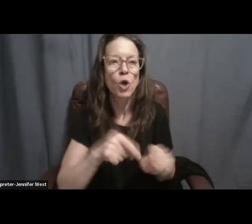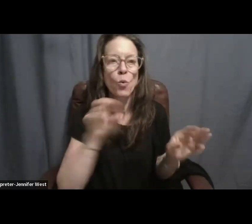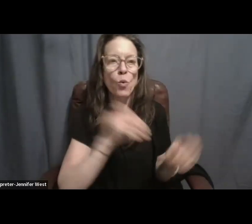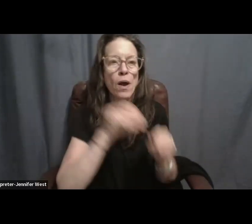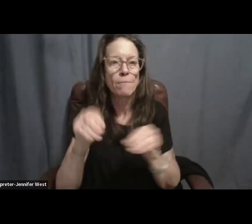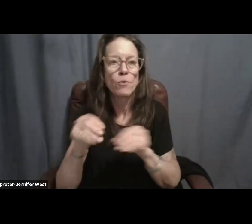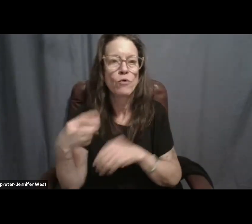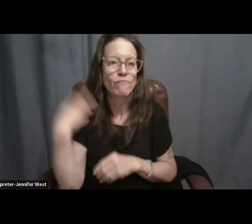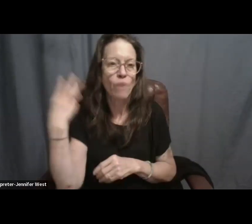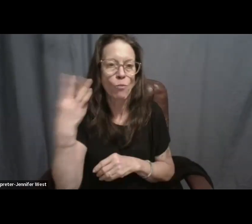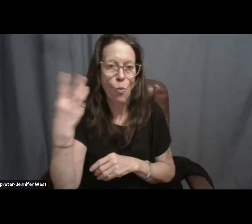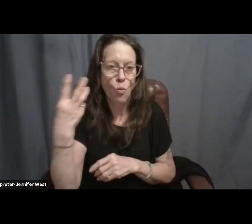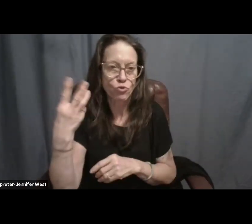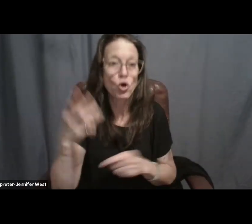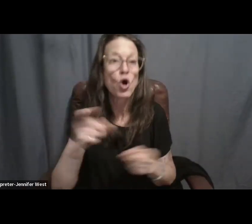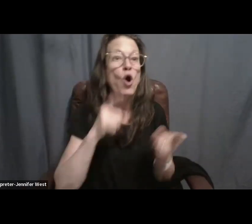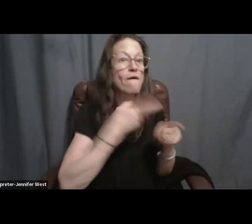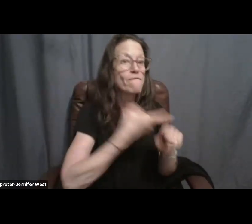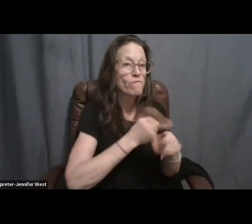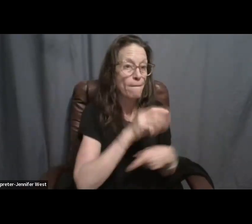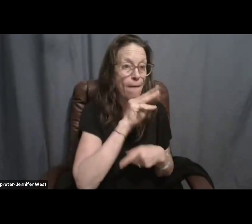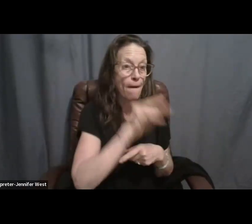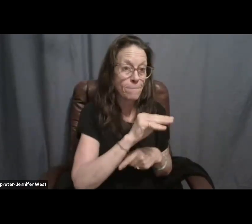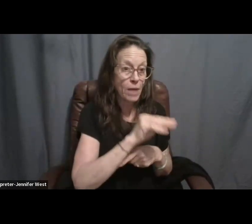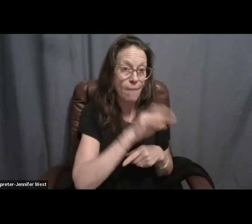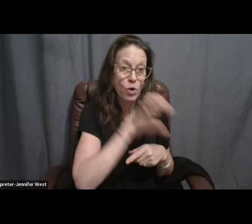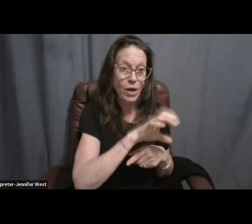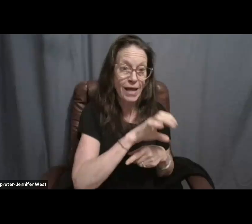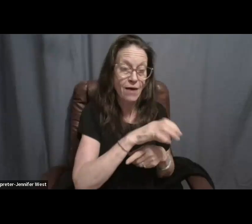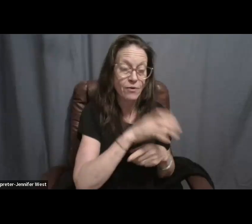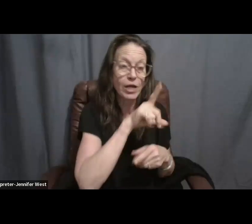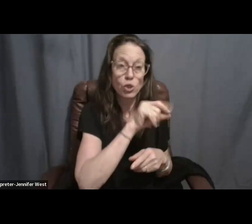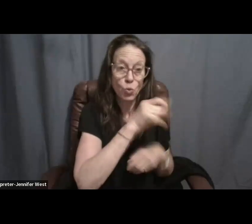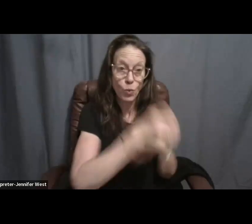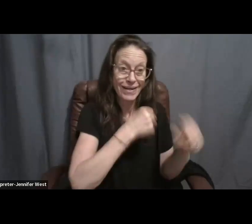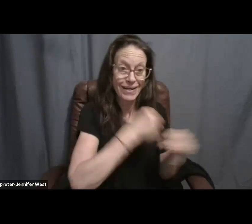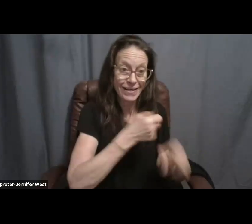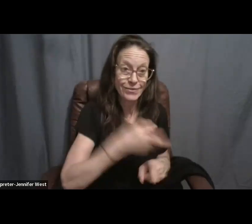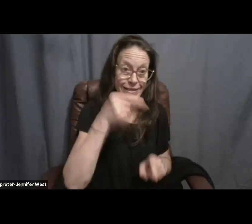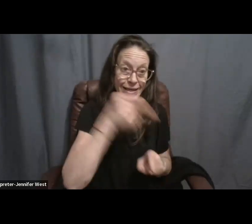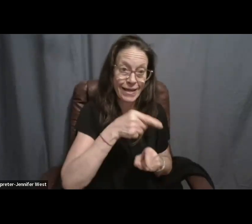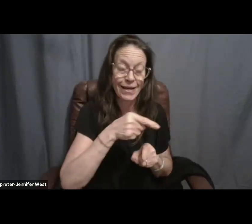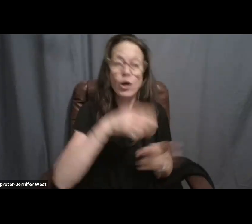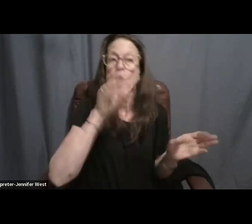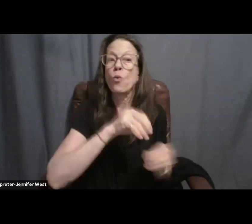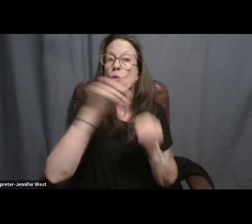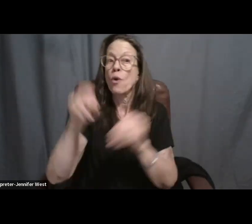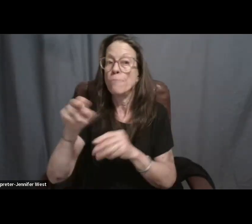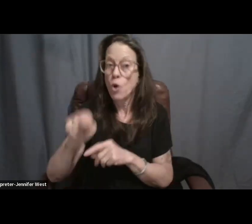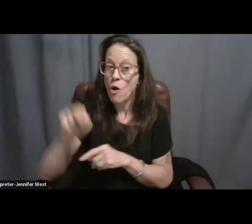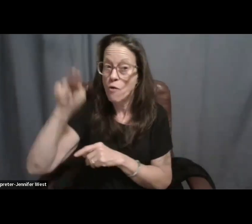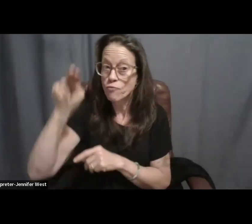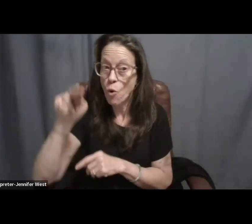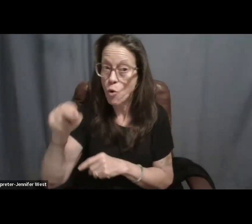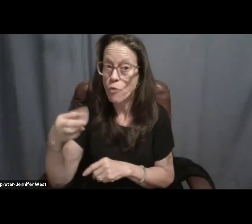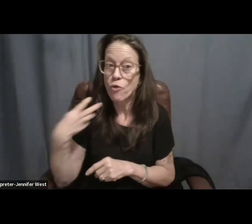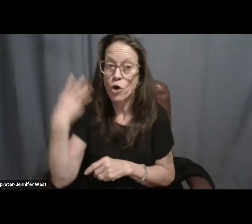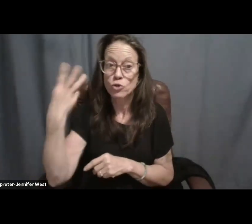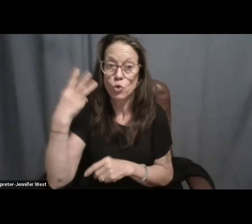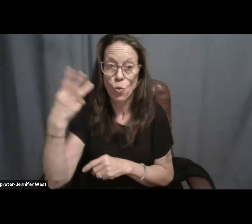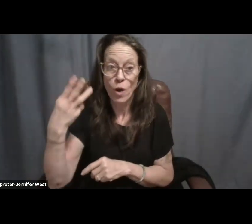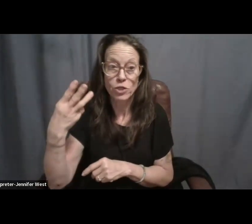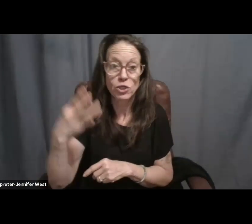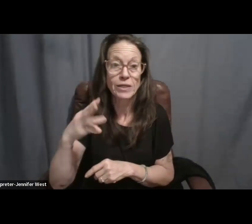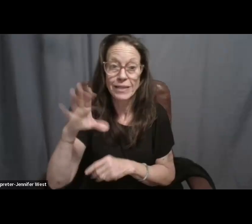County from Montgomery County after 20 years of being there. She graduated from Marshall Street High